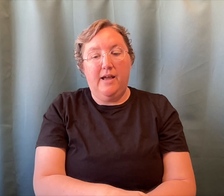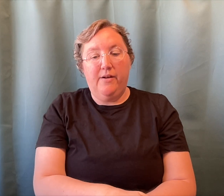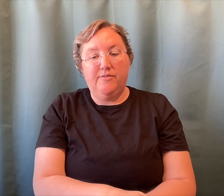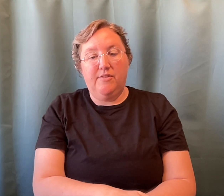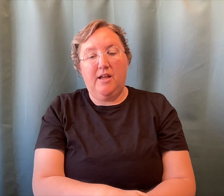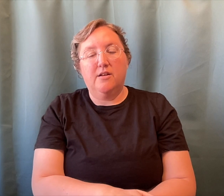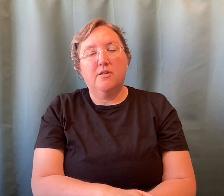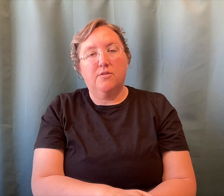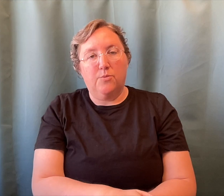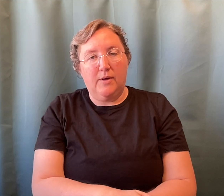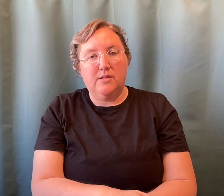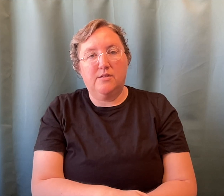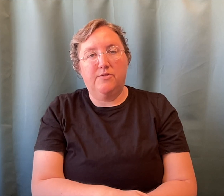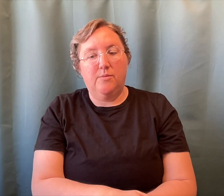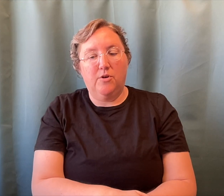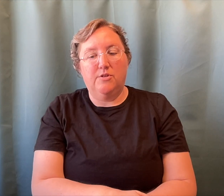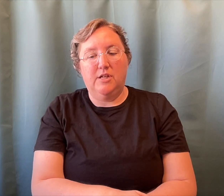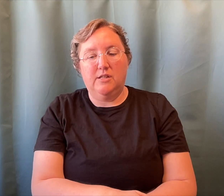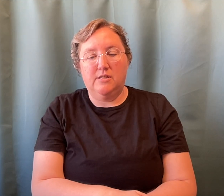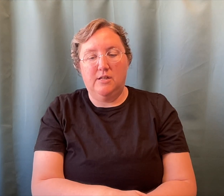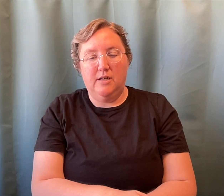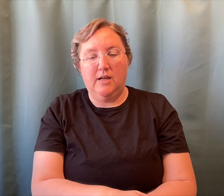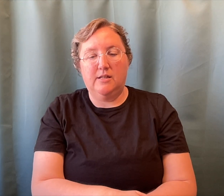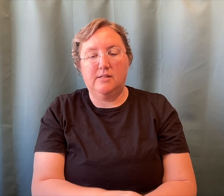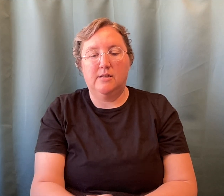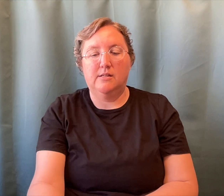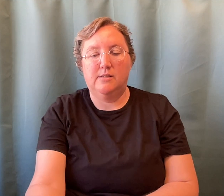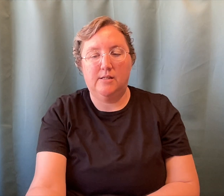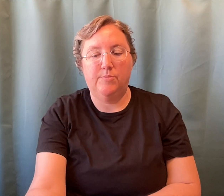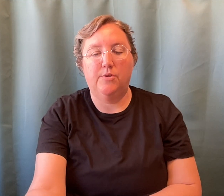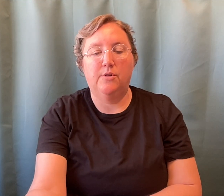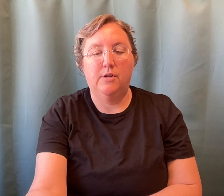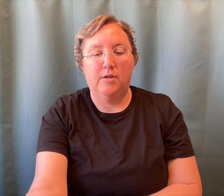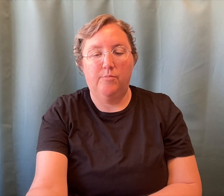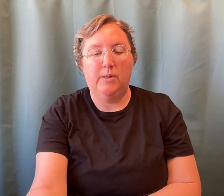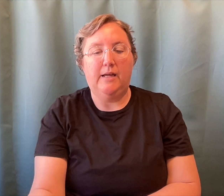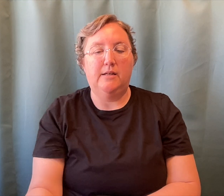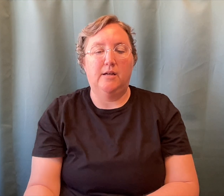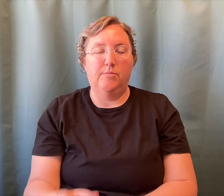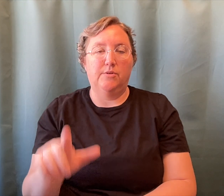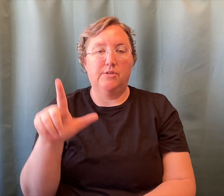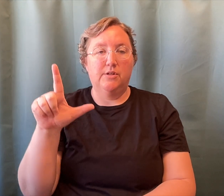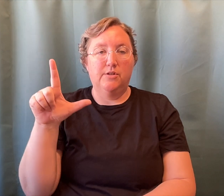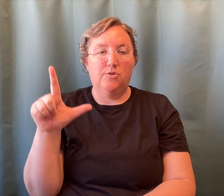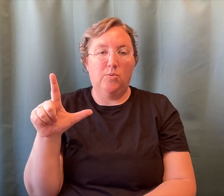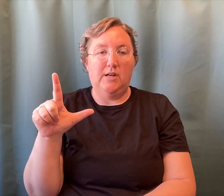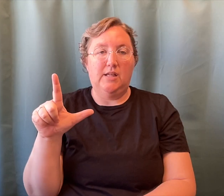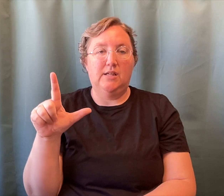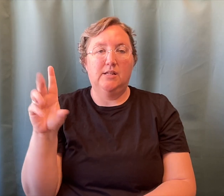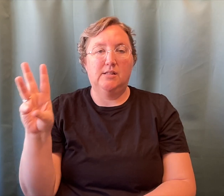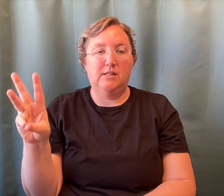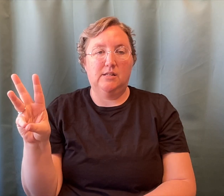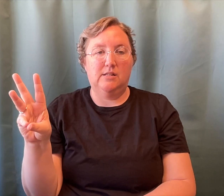Now after that, the rest of them are just nice, simple, plain numbers. 26,